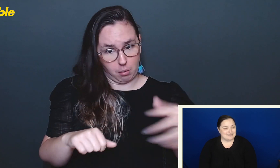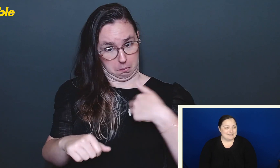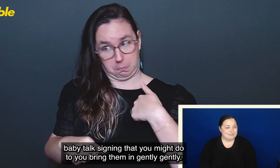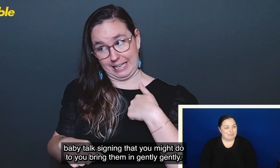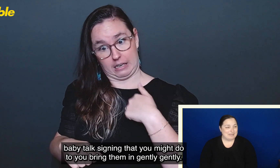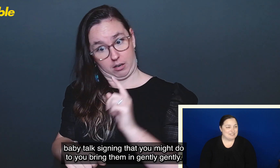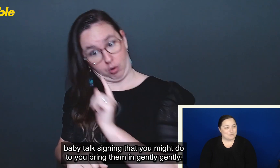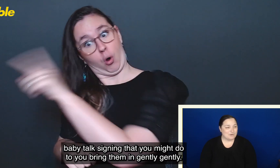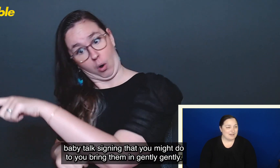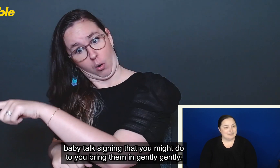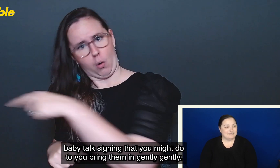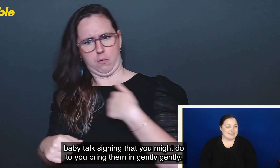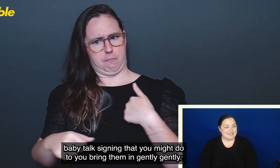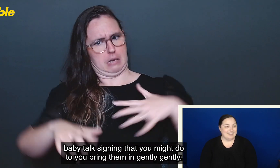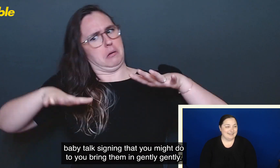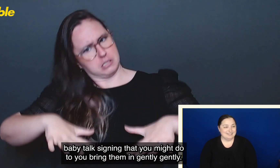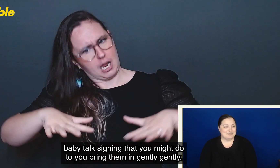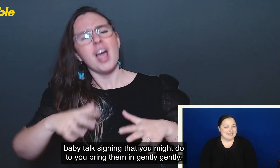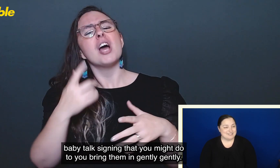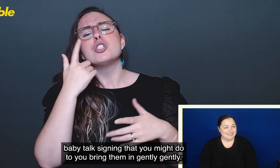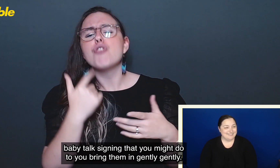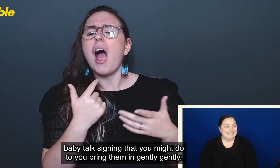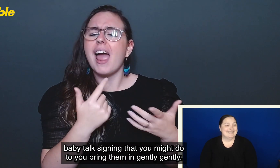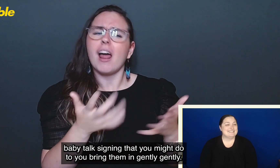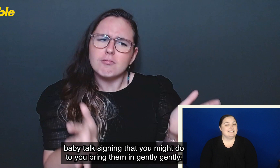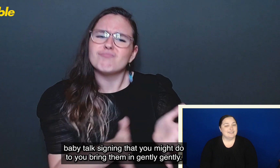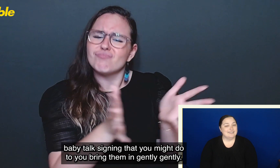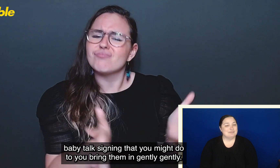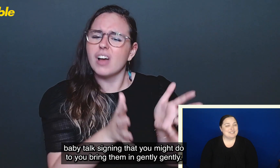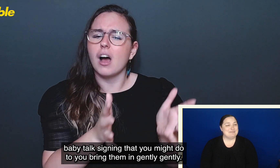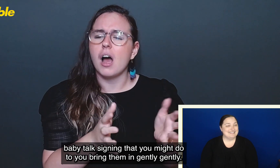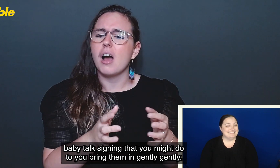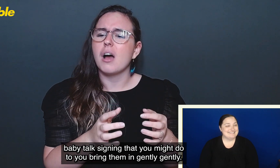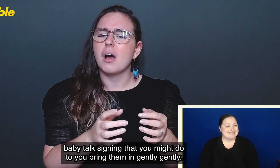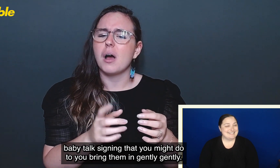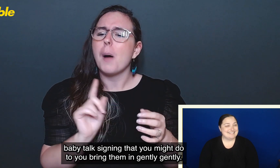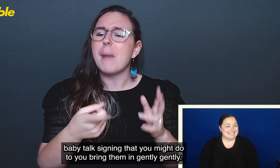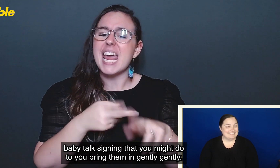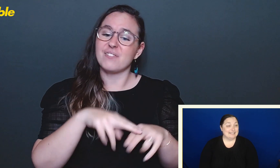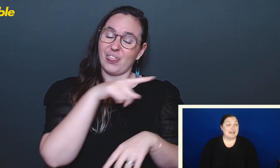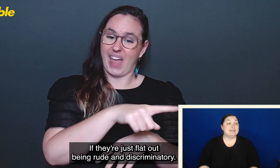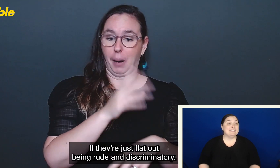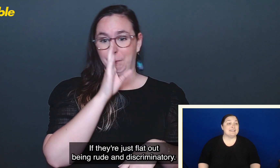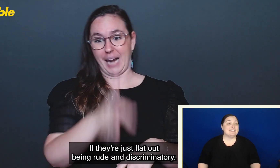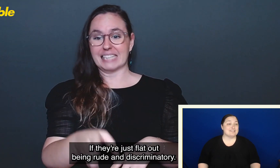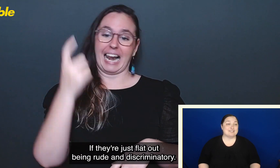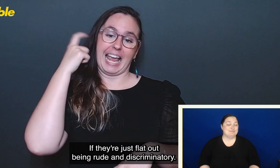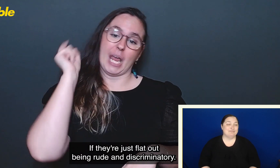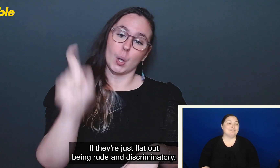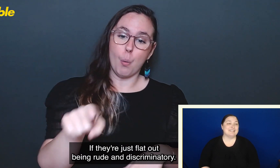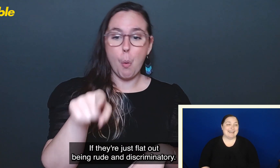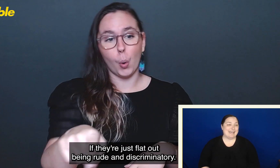gestures and sort of baby talk kind of signing that you might do to, bring them in gently. I mean, if they're